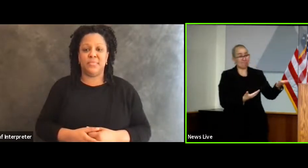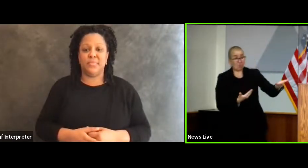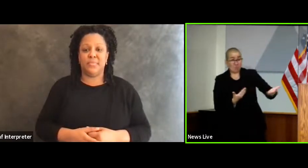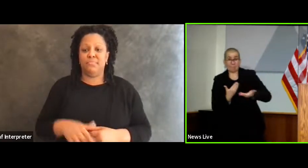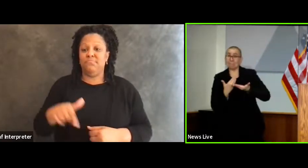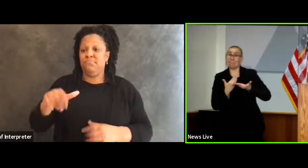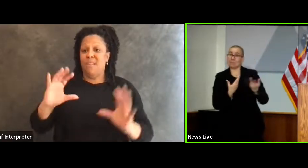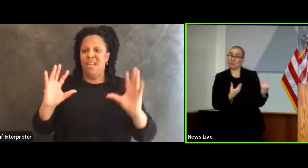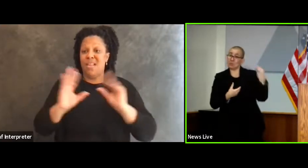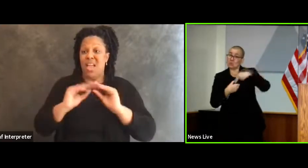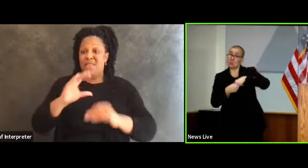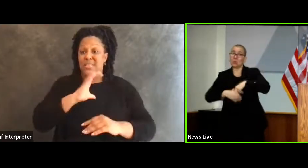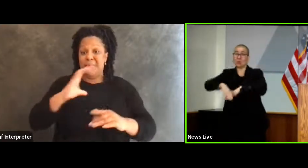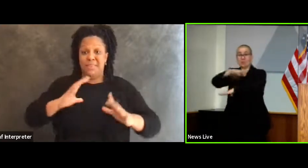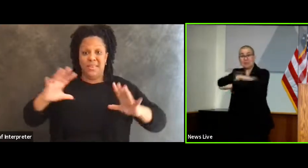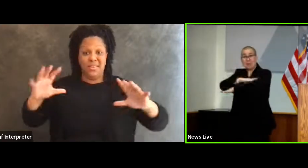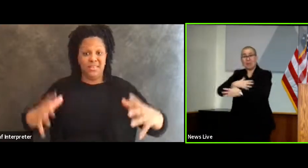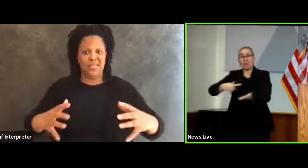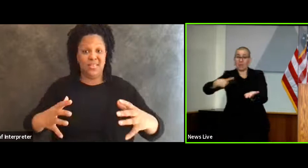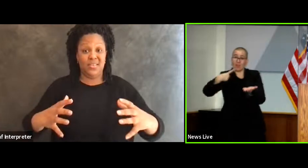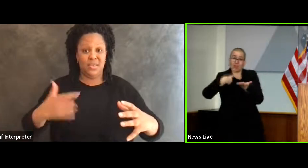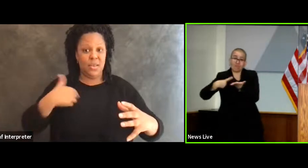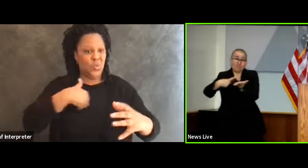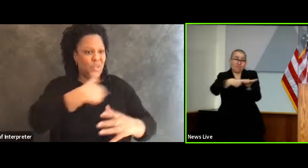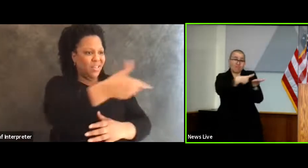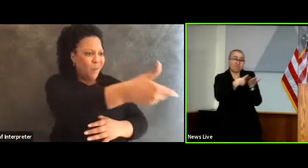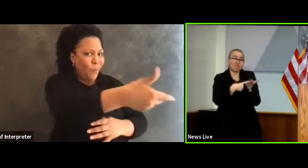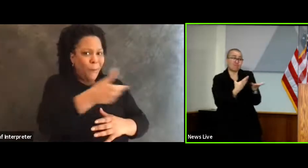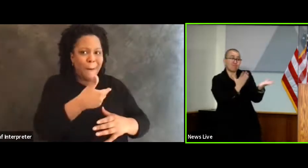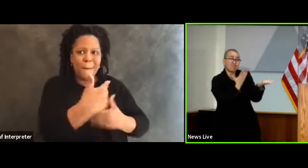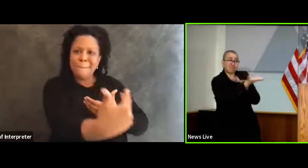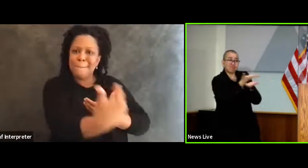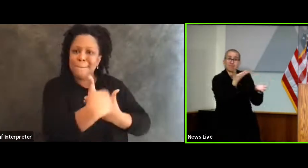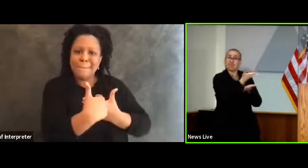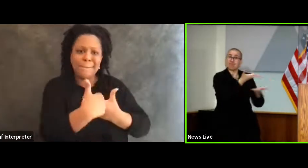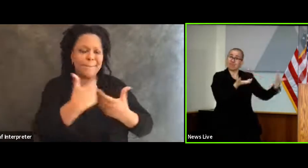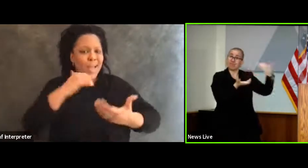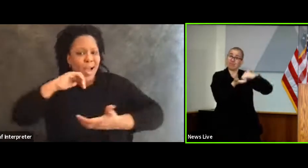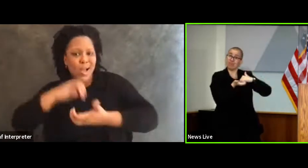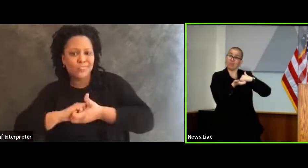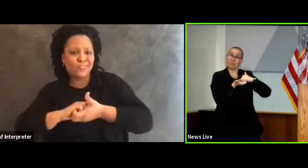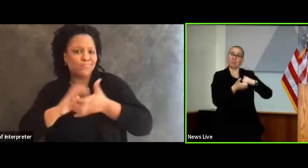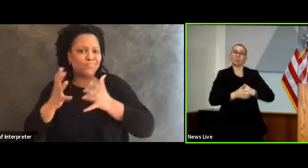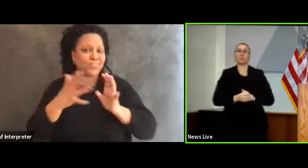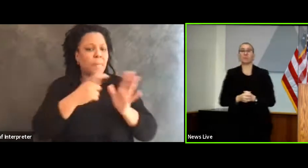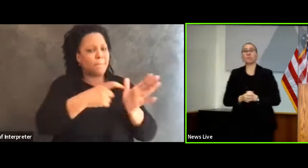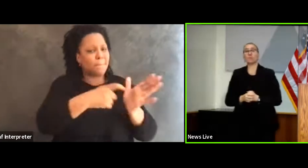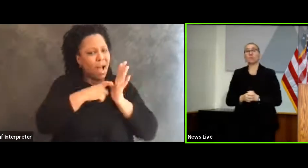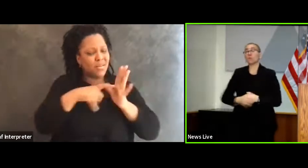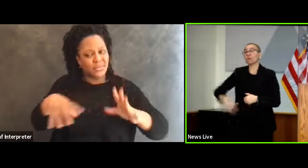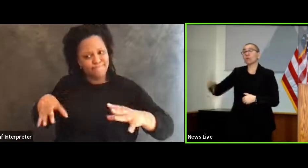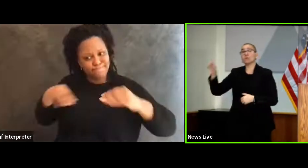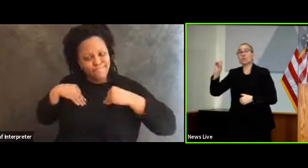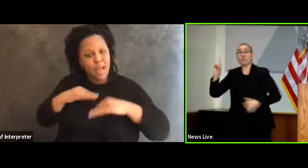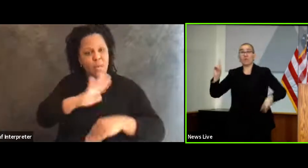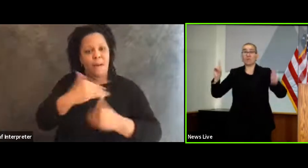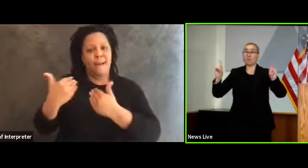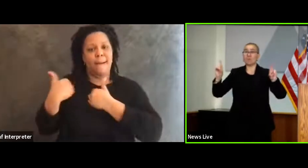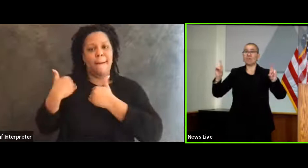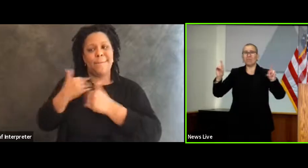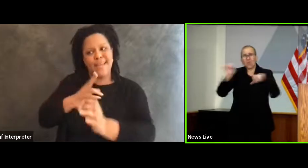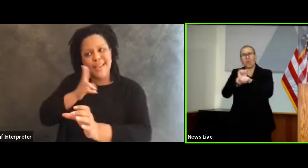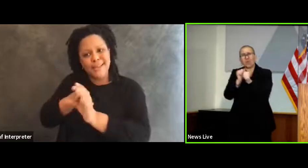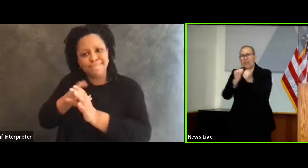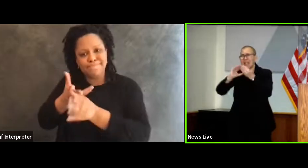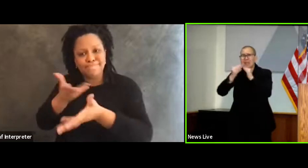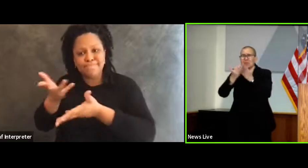must accept our offer to partner in this work. Democrats and Republicans worked with community and law